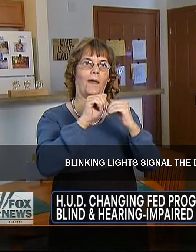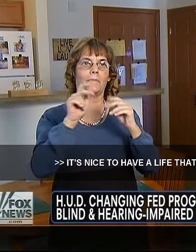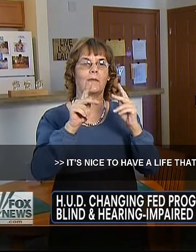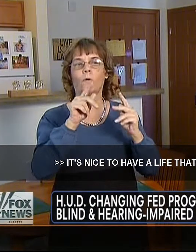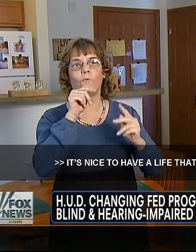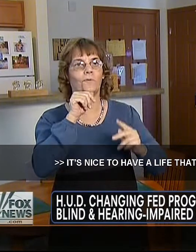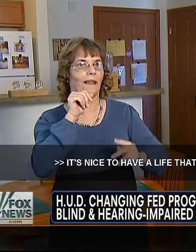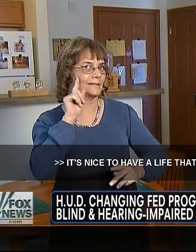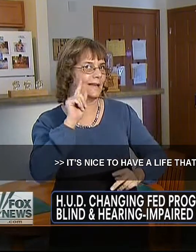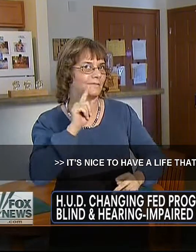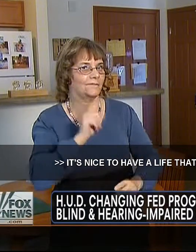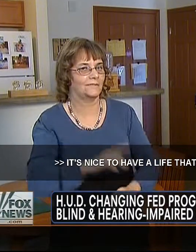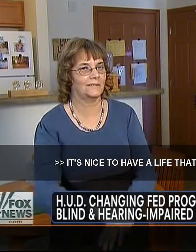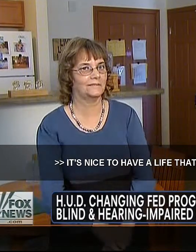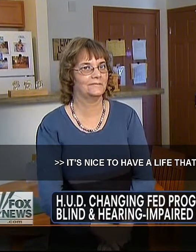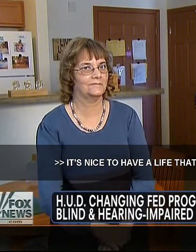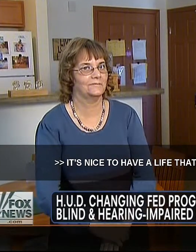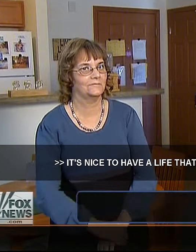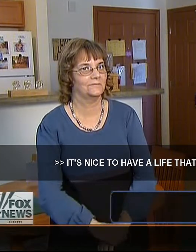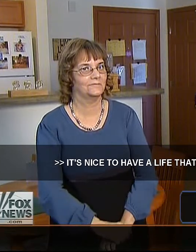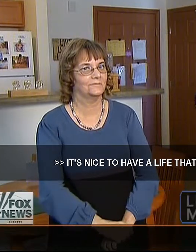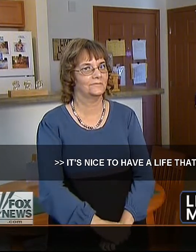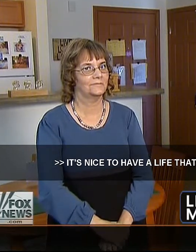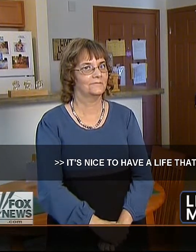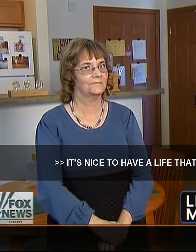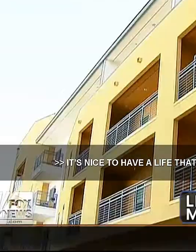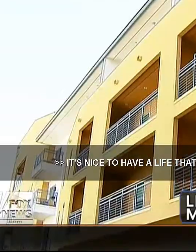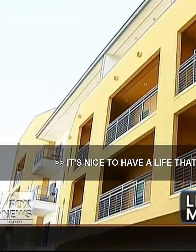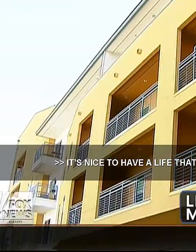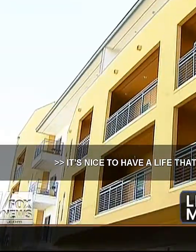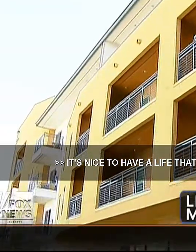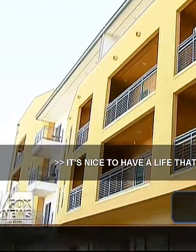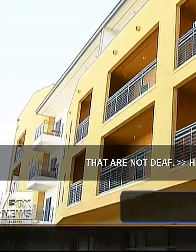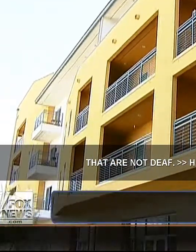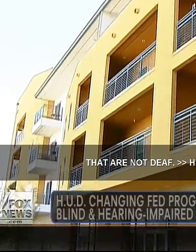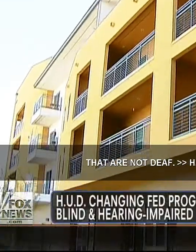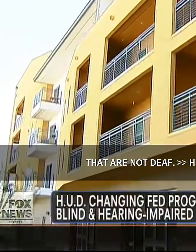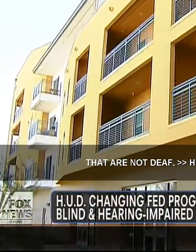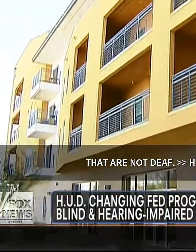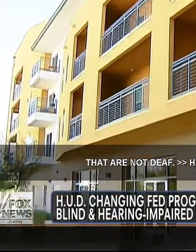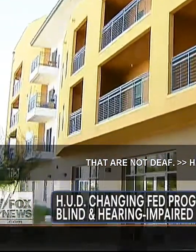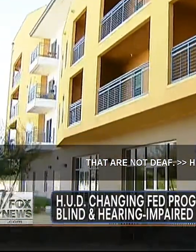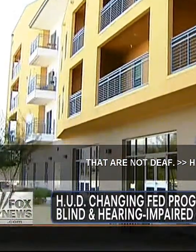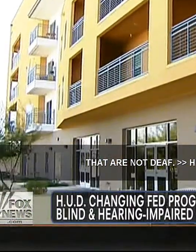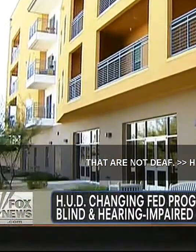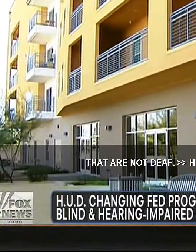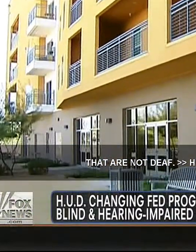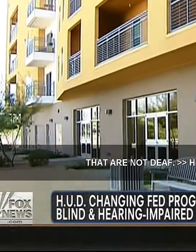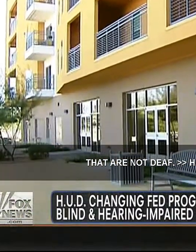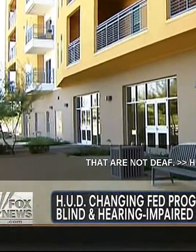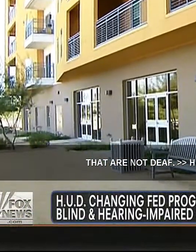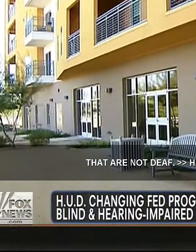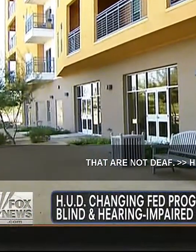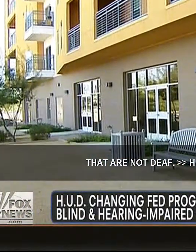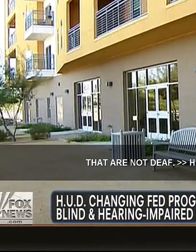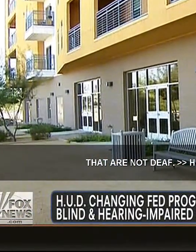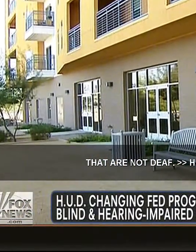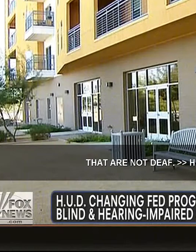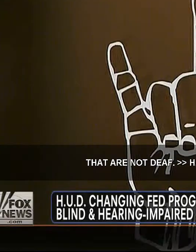that's equivalent to other people that are not deaf. HUD spent $2.6 million to help build the project, because it helped